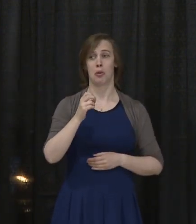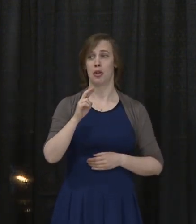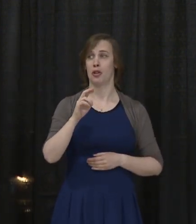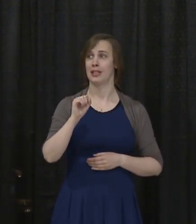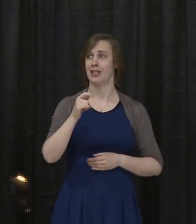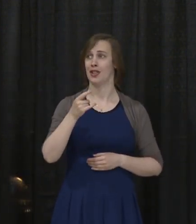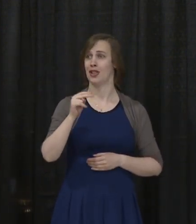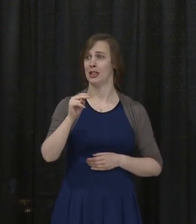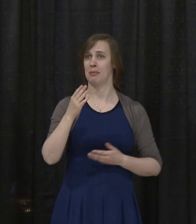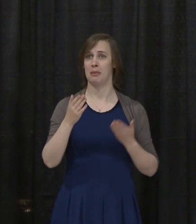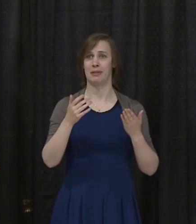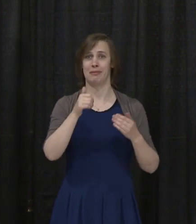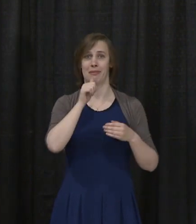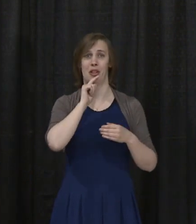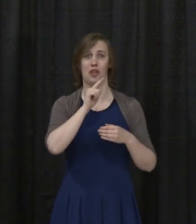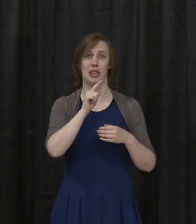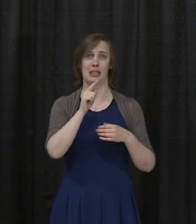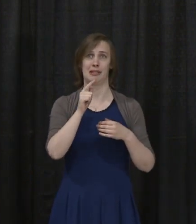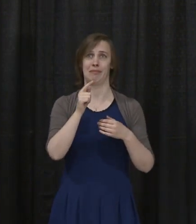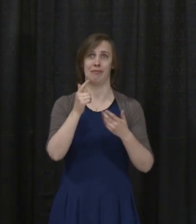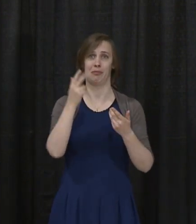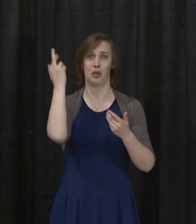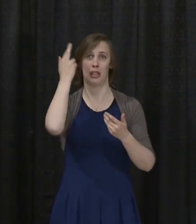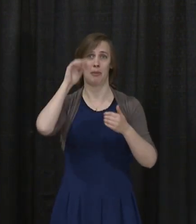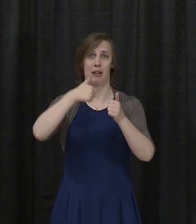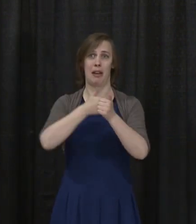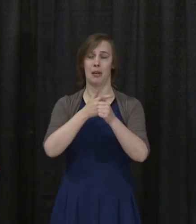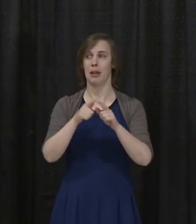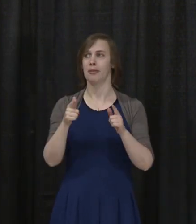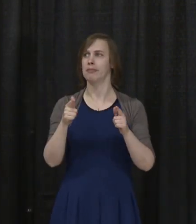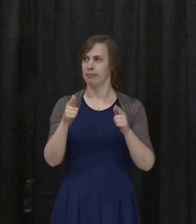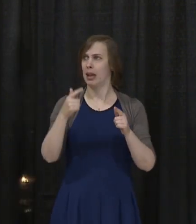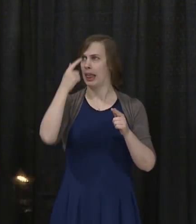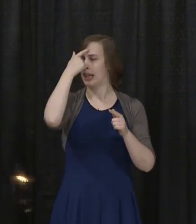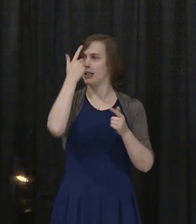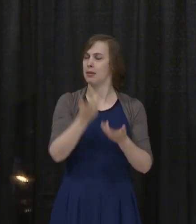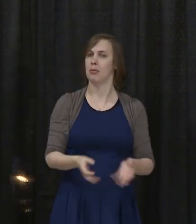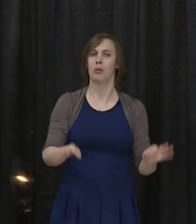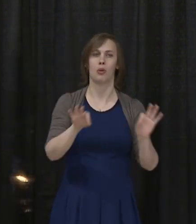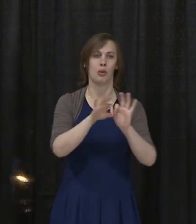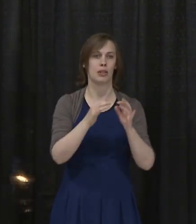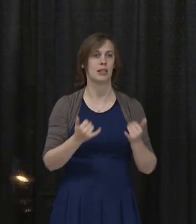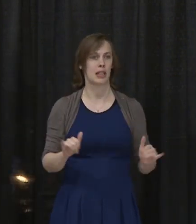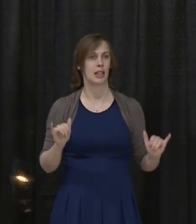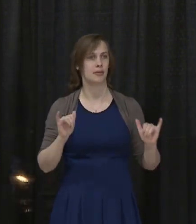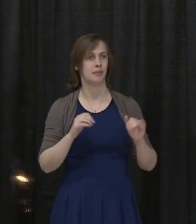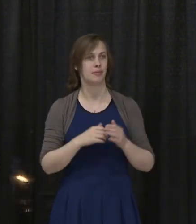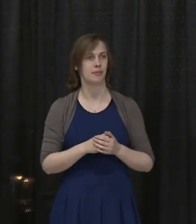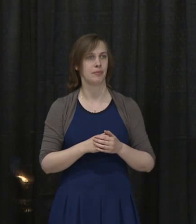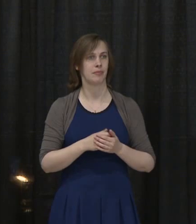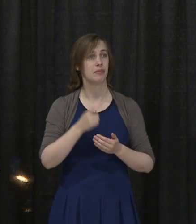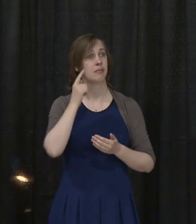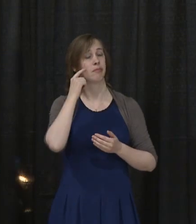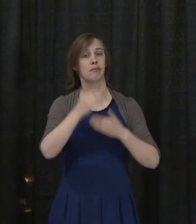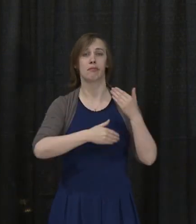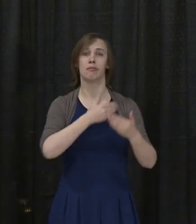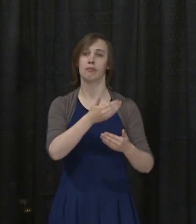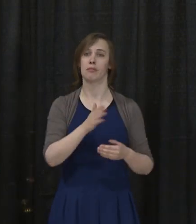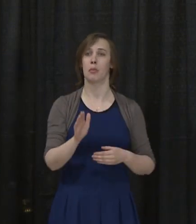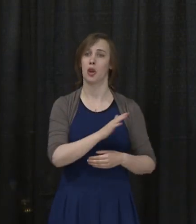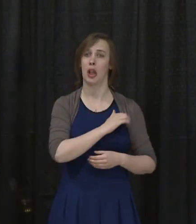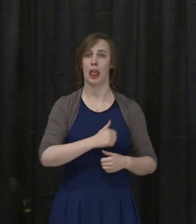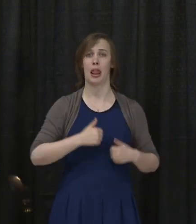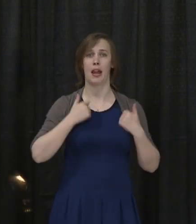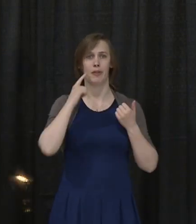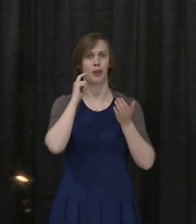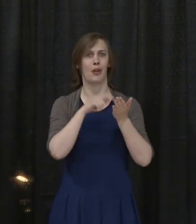life, and as you embark on a new career, there's a vacuum of volunteers, right? There's volunteers needed